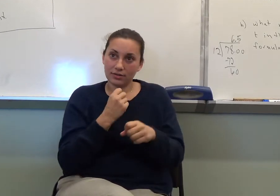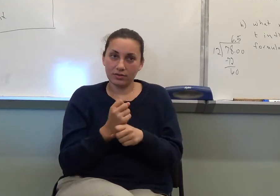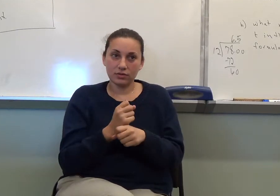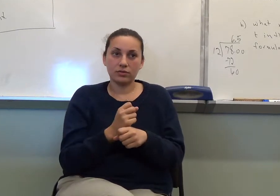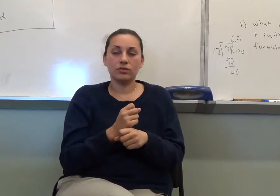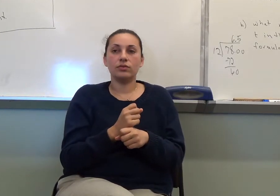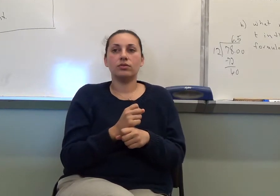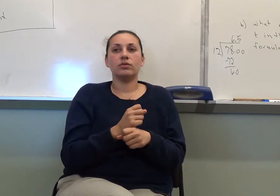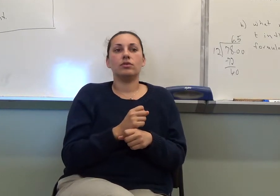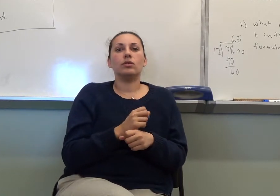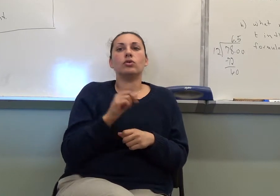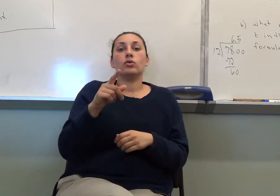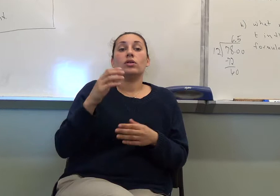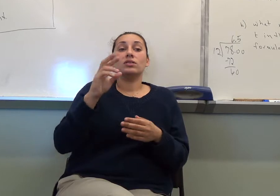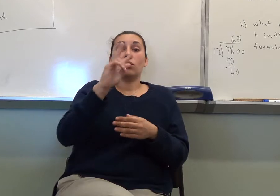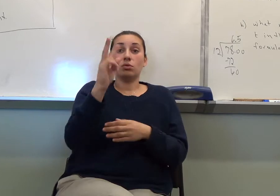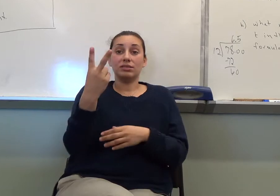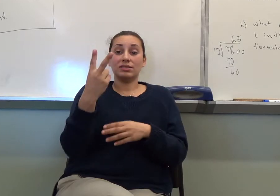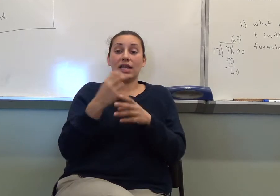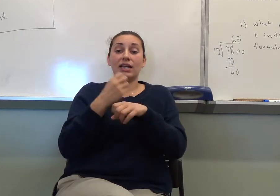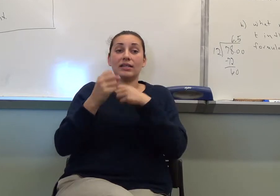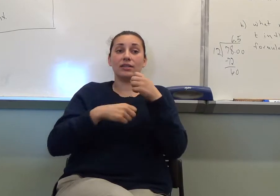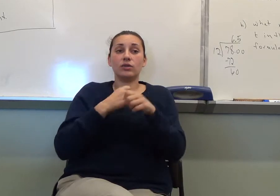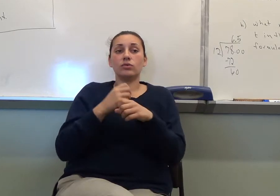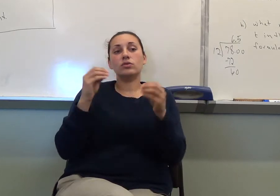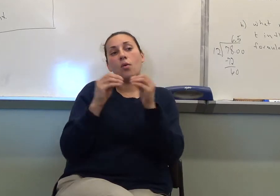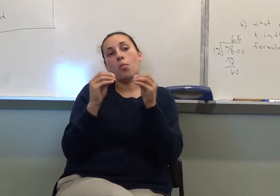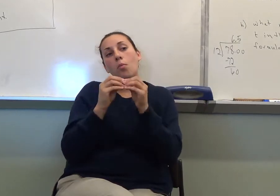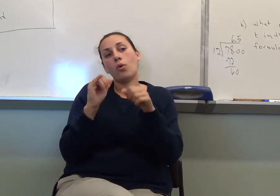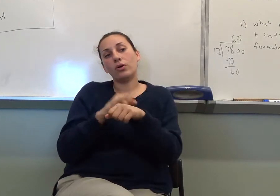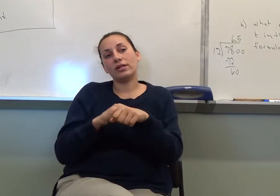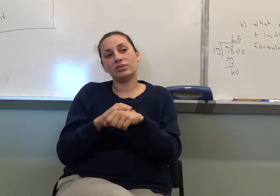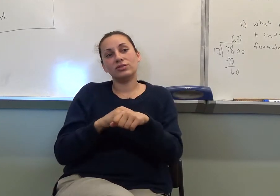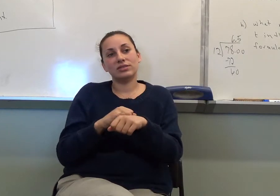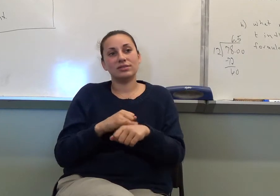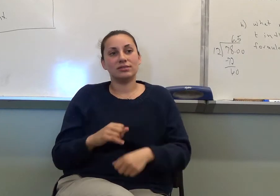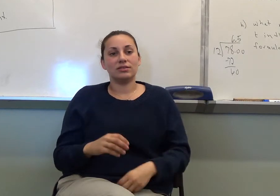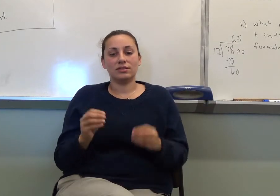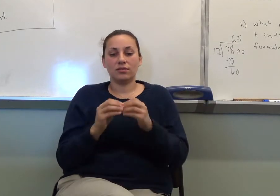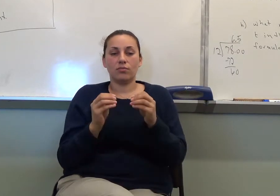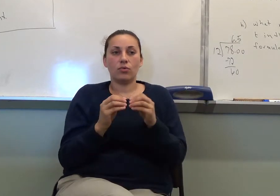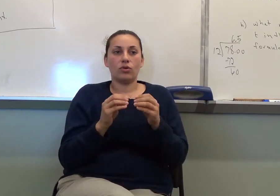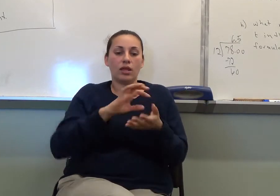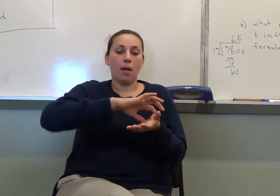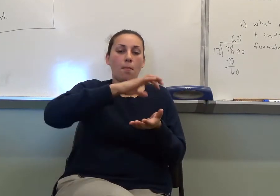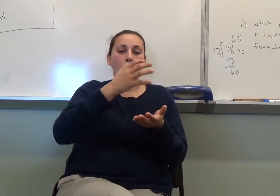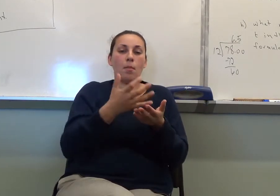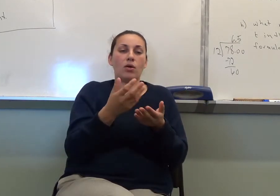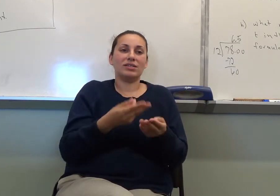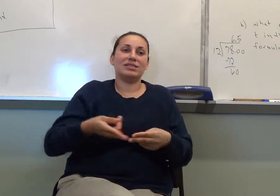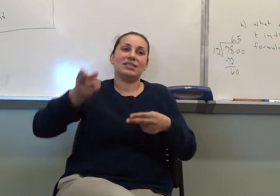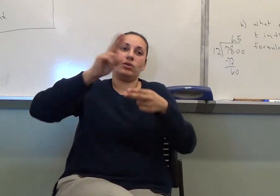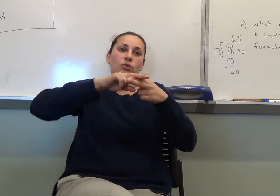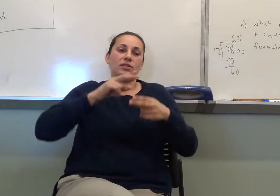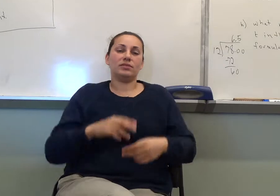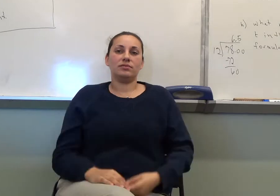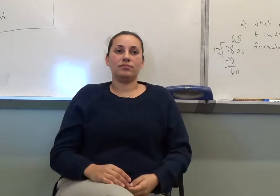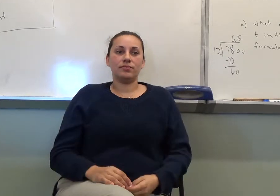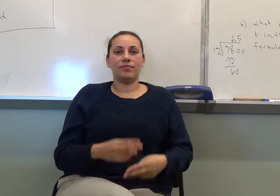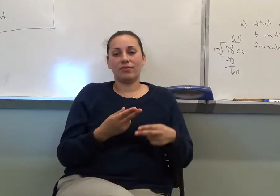$86.40. It's more interest because this is higher, all right? It's compounded, that's what